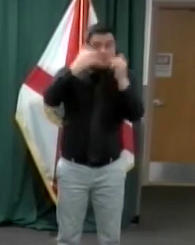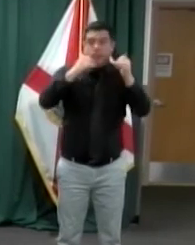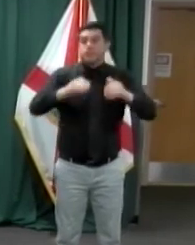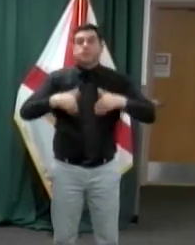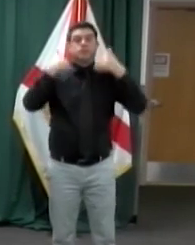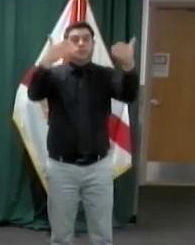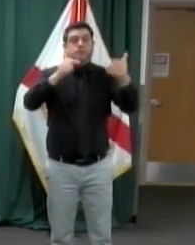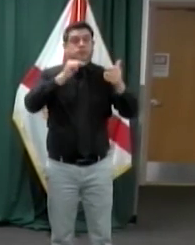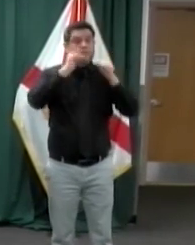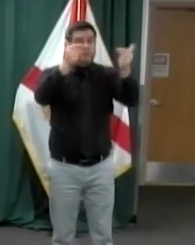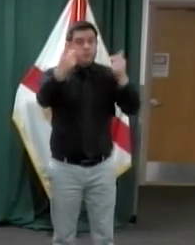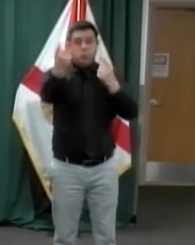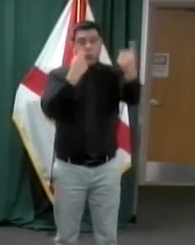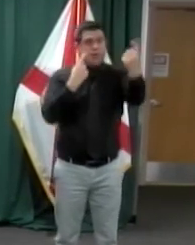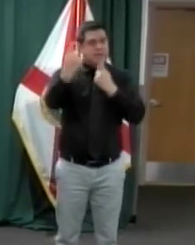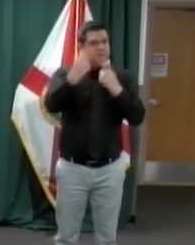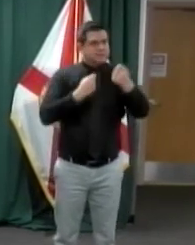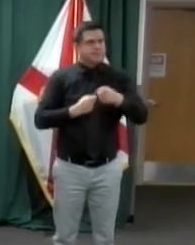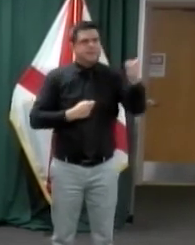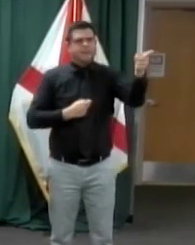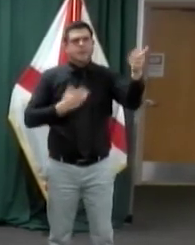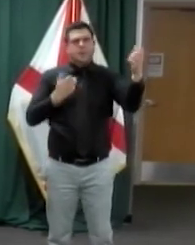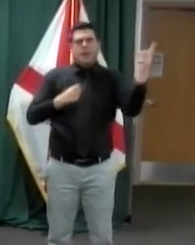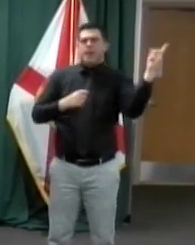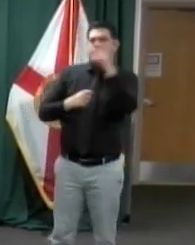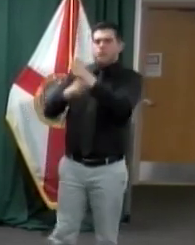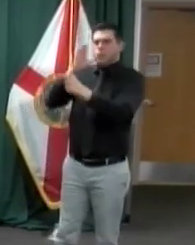Pam, can you go up there for a moment? Sure.